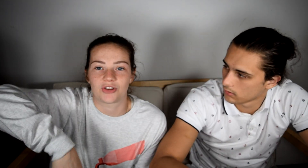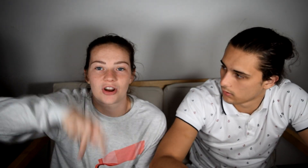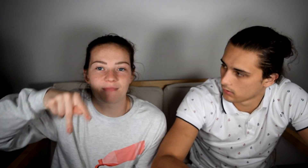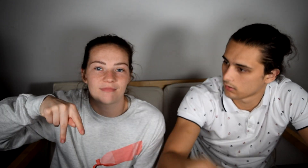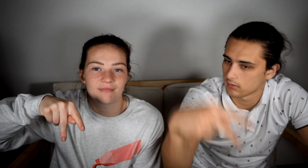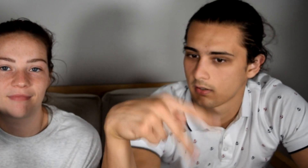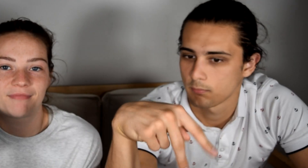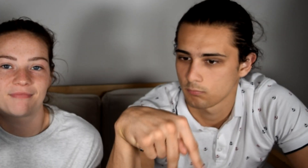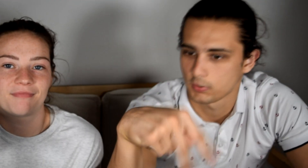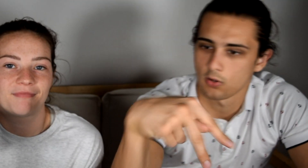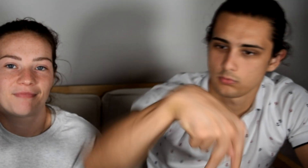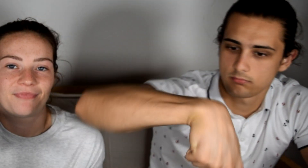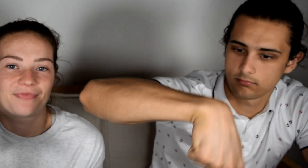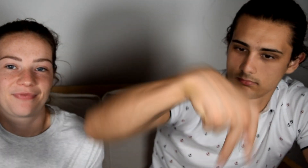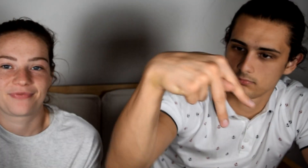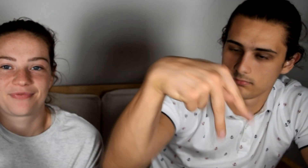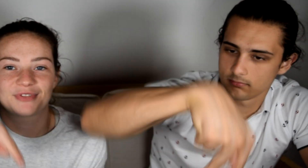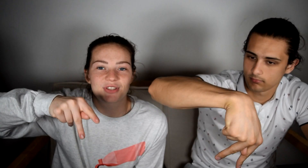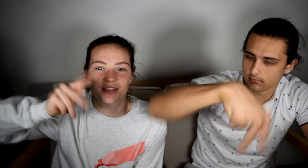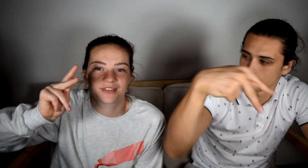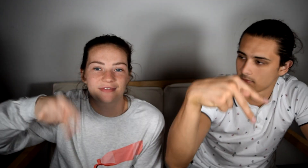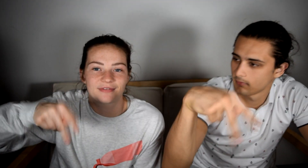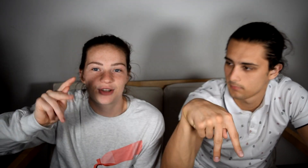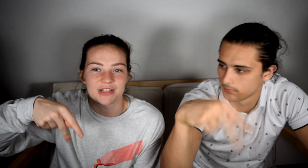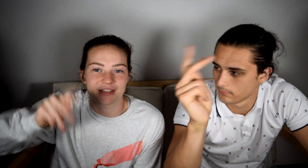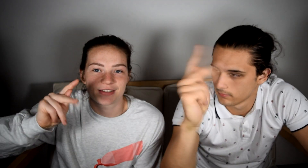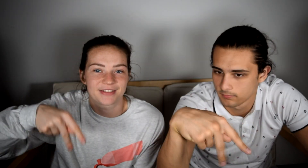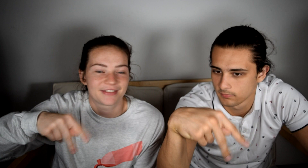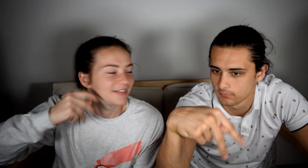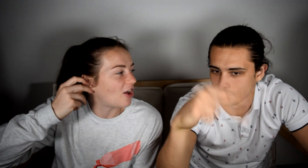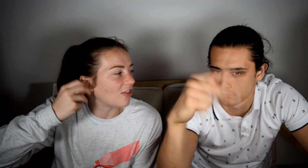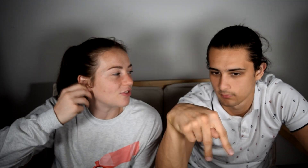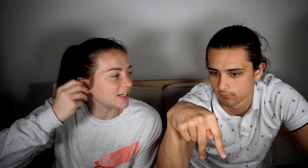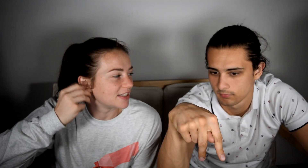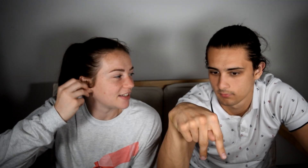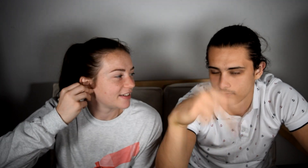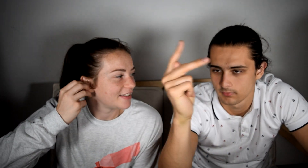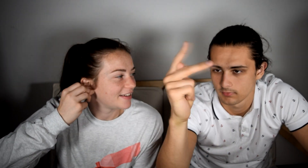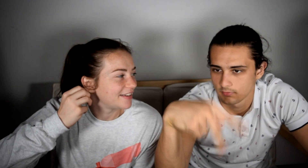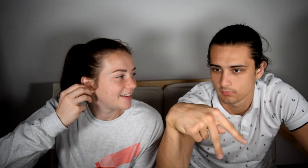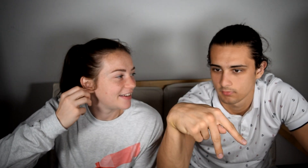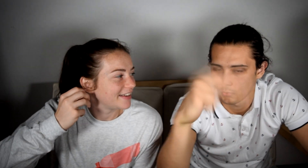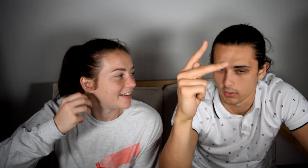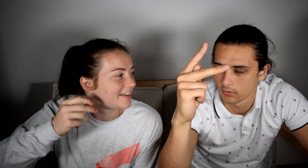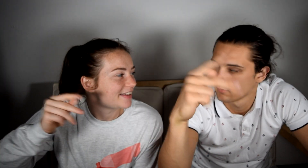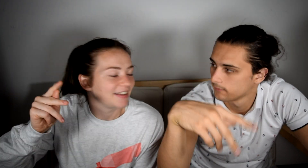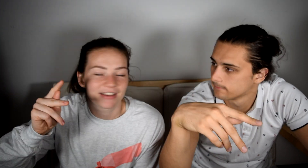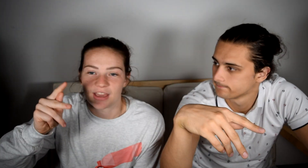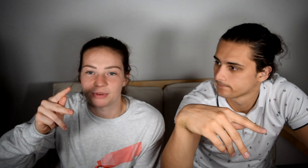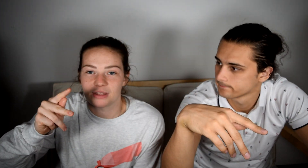arm. Then how do you... Just your wrist. All on the wrist. Okay. Okay, what letter we